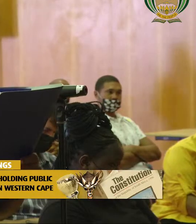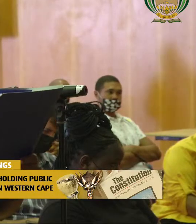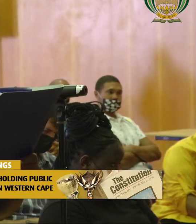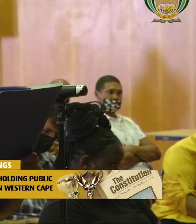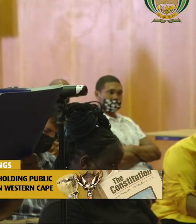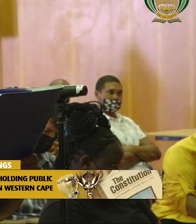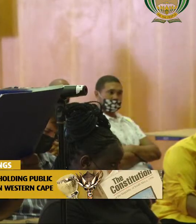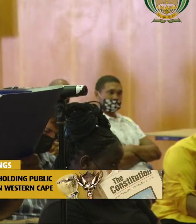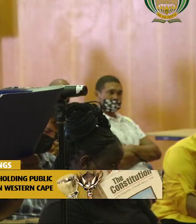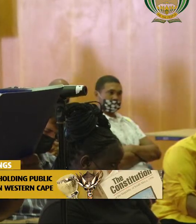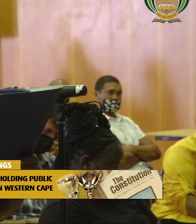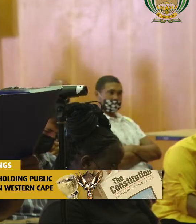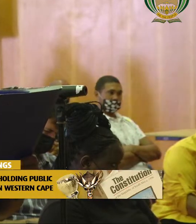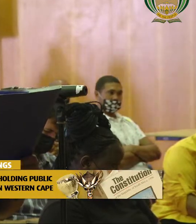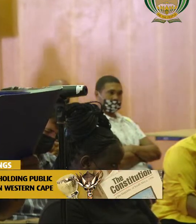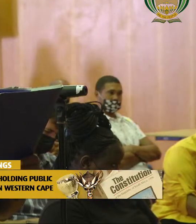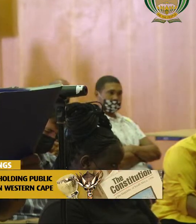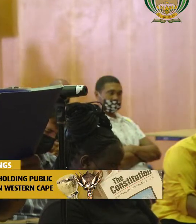DA's point of view is that